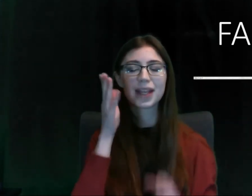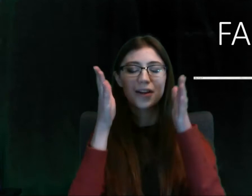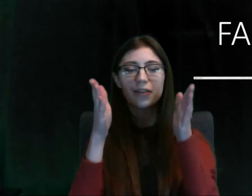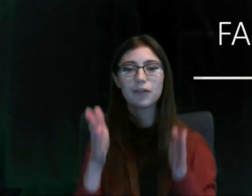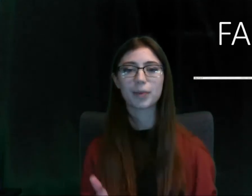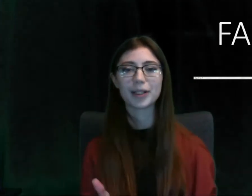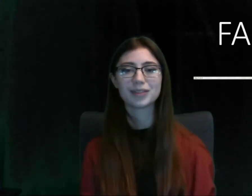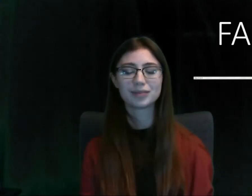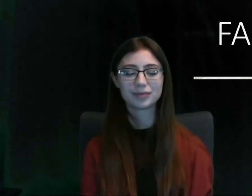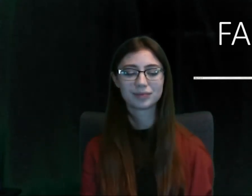farmer.